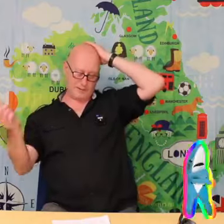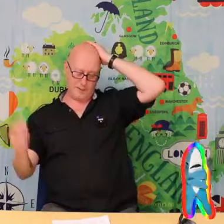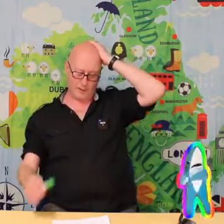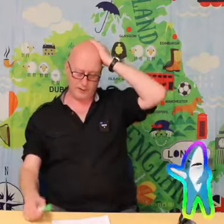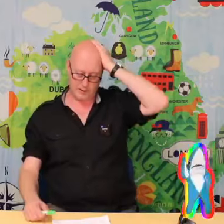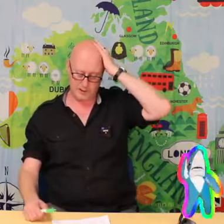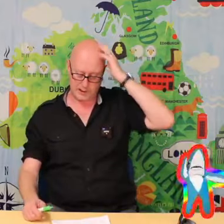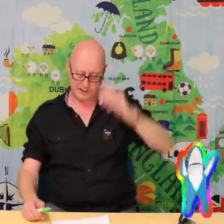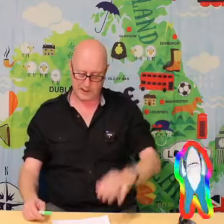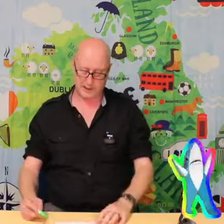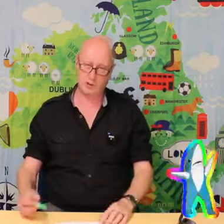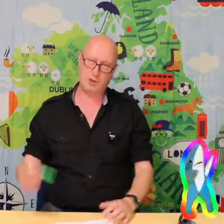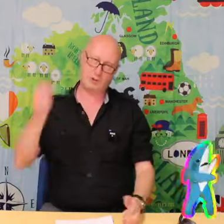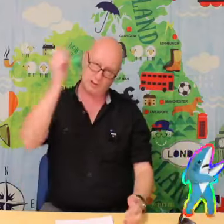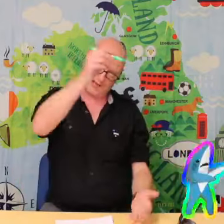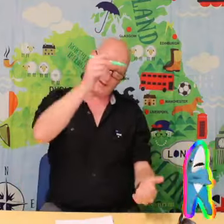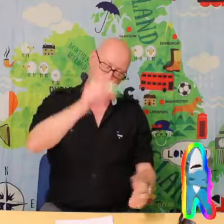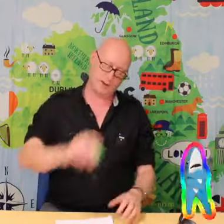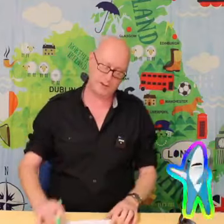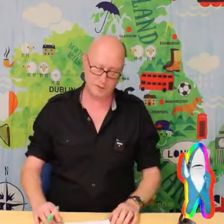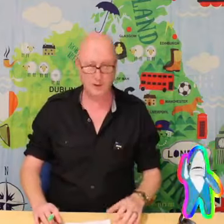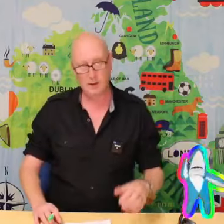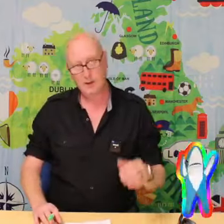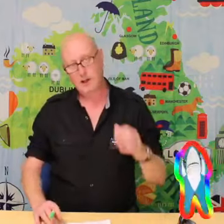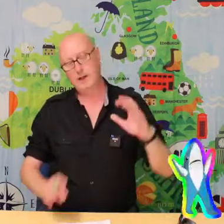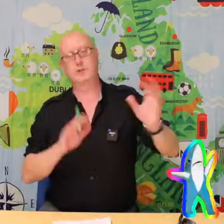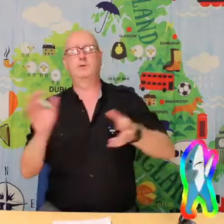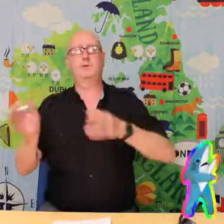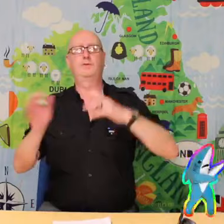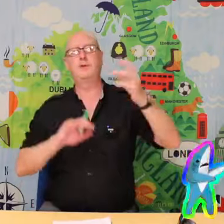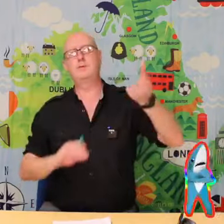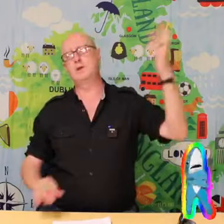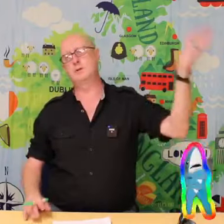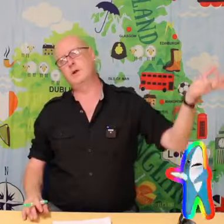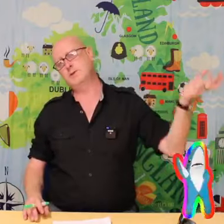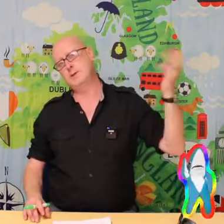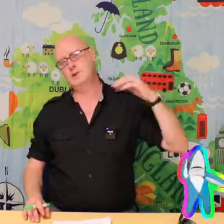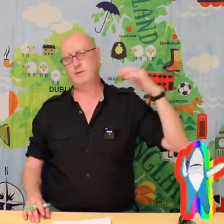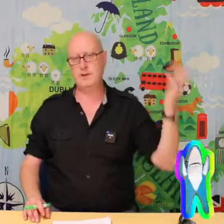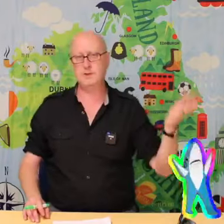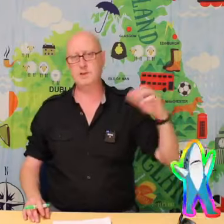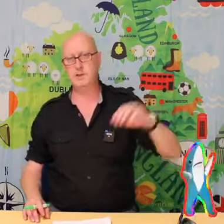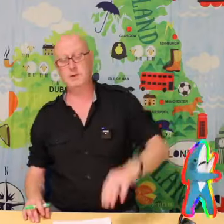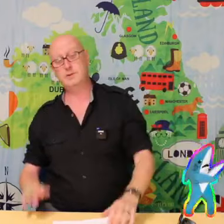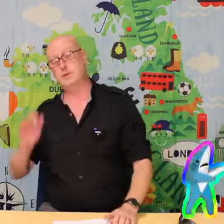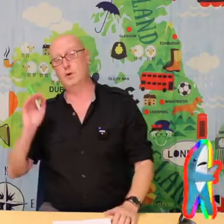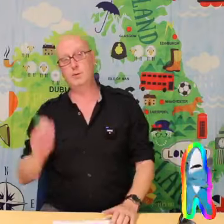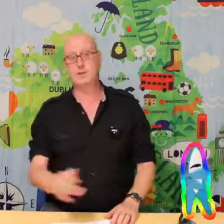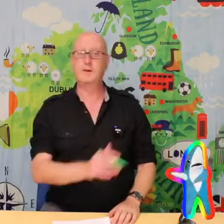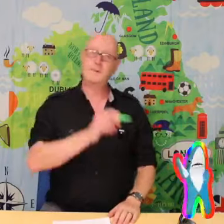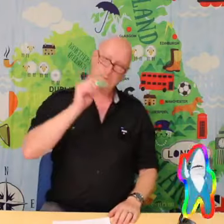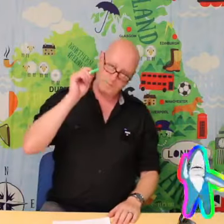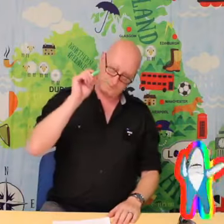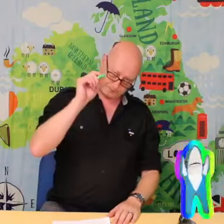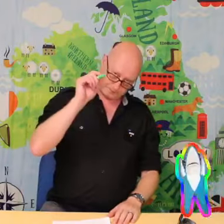what you're doing, he's like, because he does his artwork and stuff. And he goes through different themes, a lot of times the Avengers, this and the other. So at the moment,